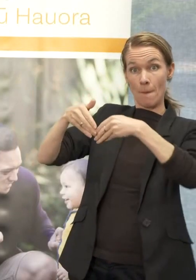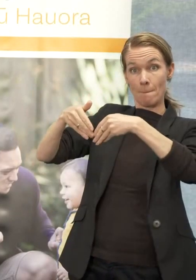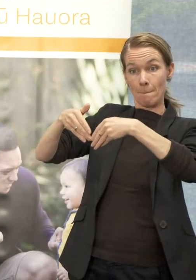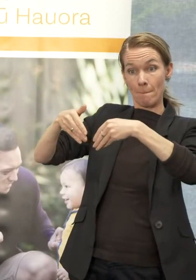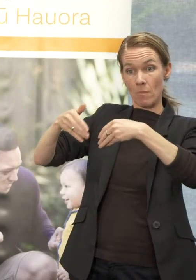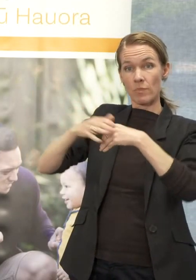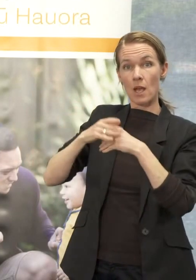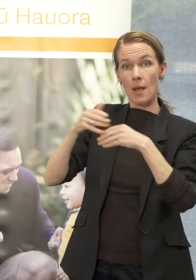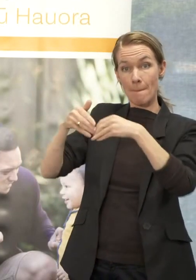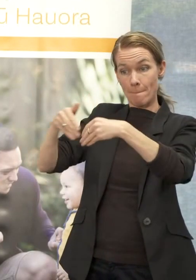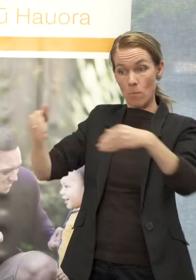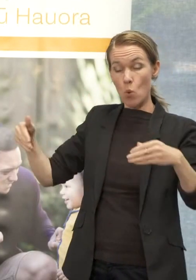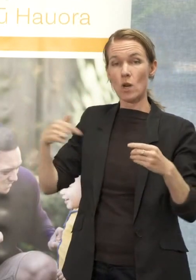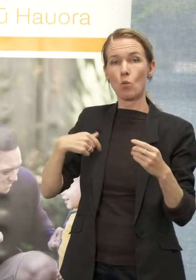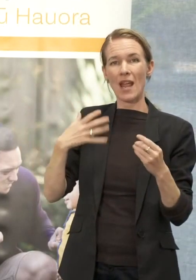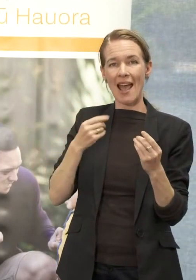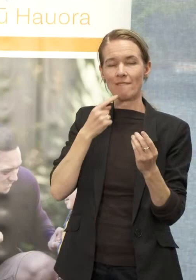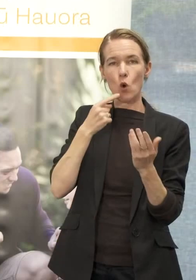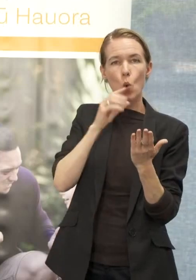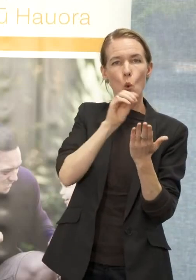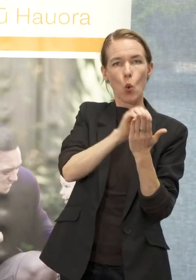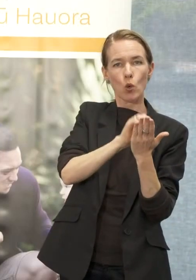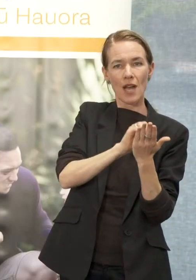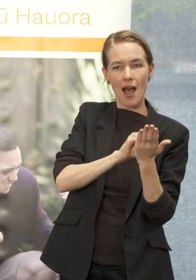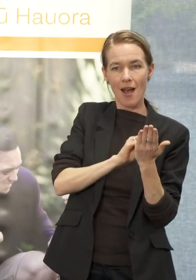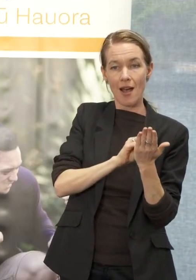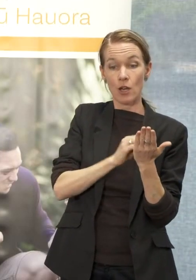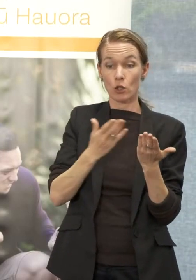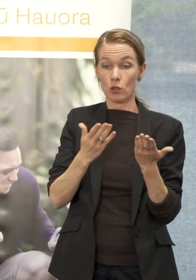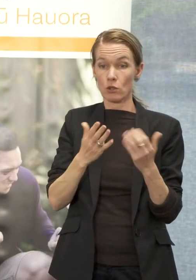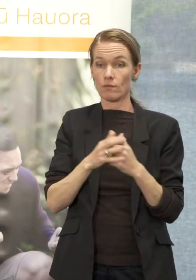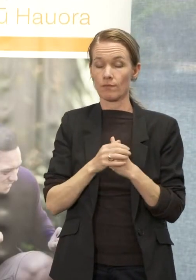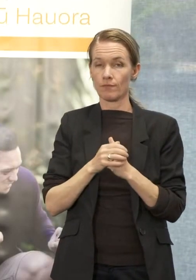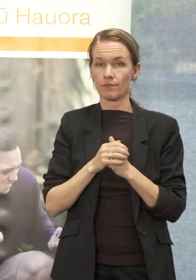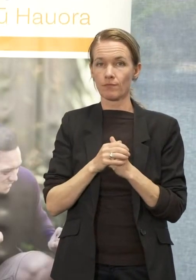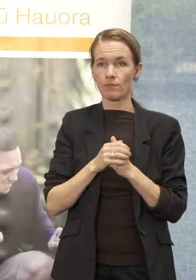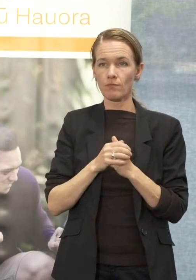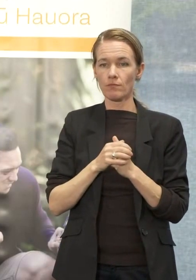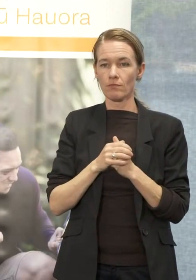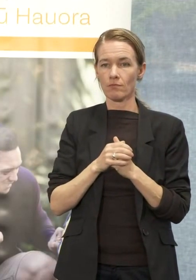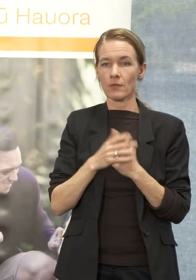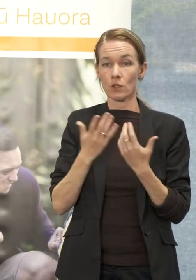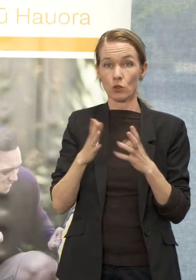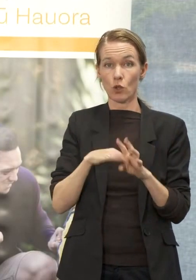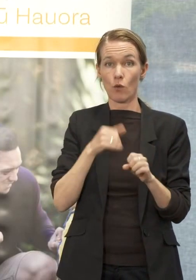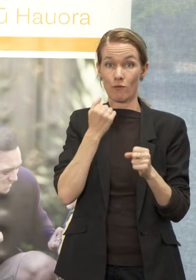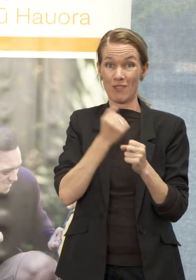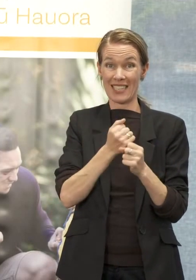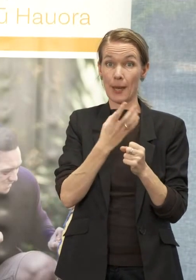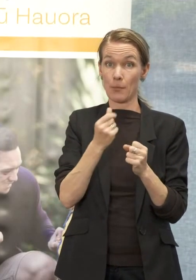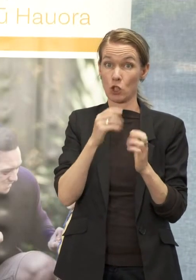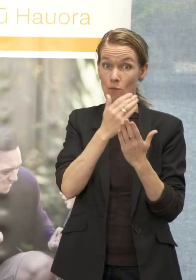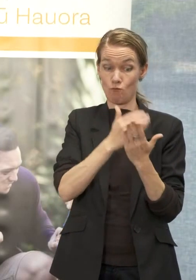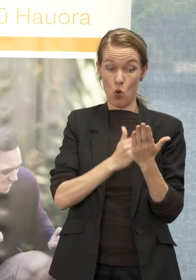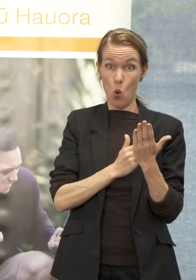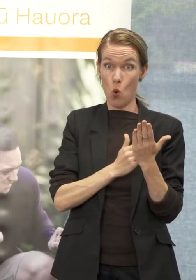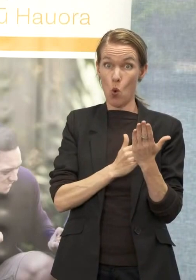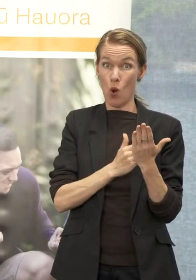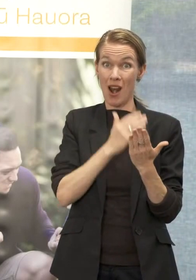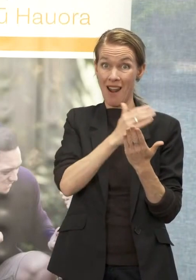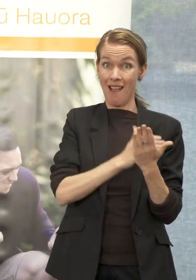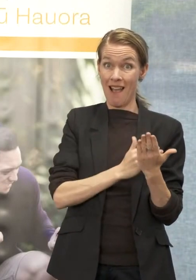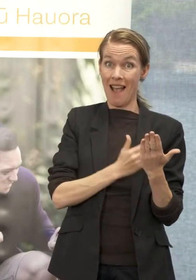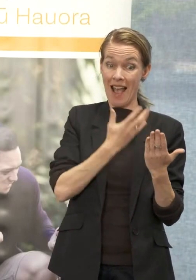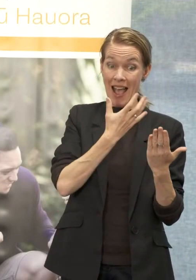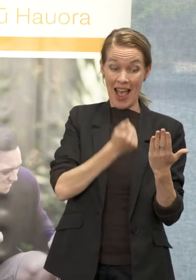order. So some of those items that you've seen have already been in place. It's just that we haven't had a